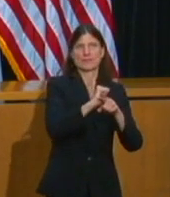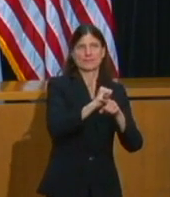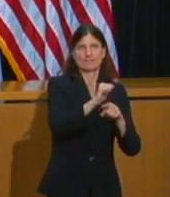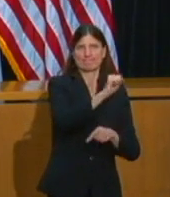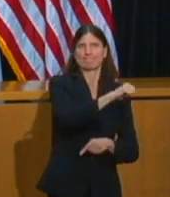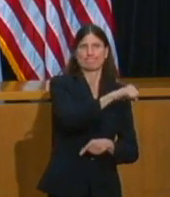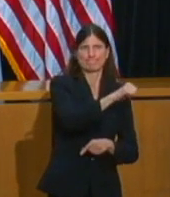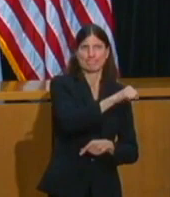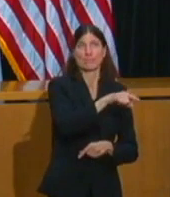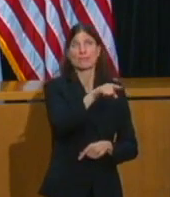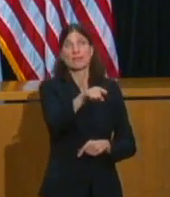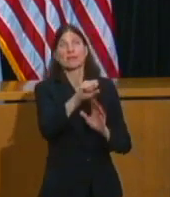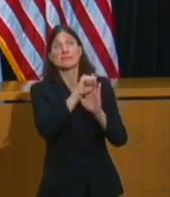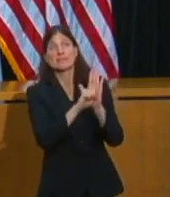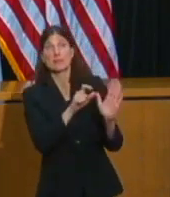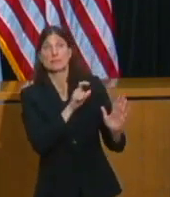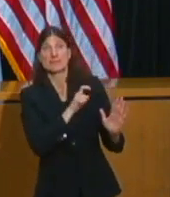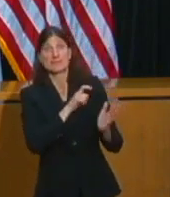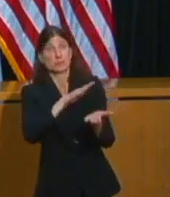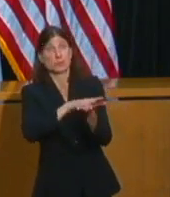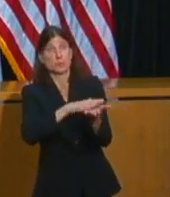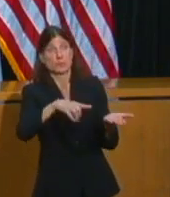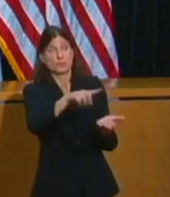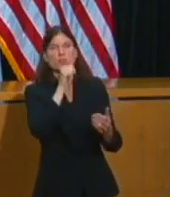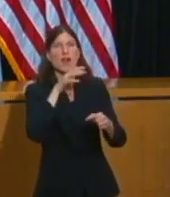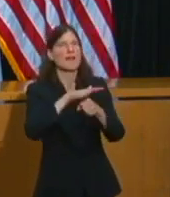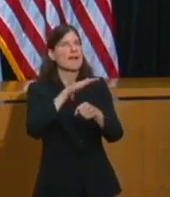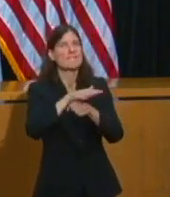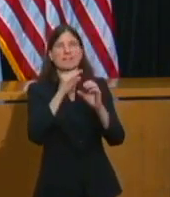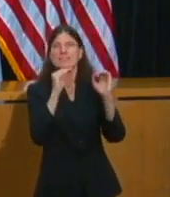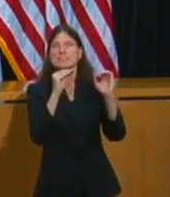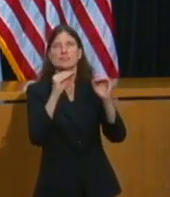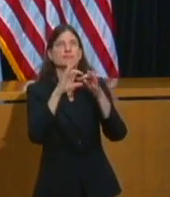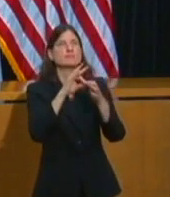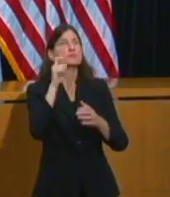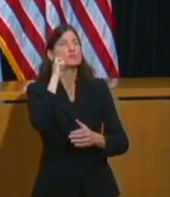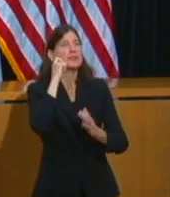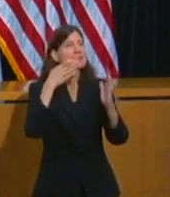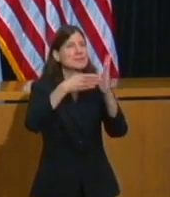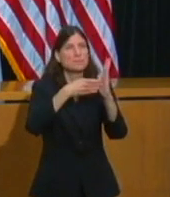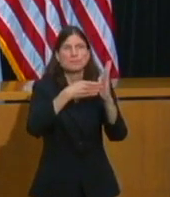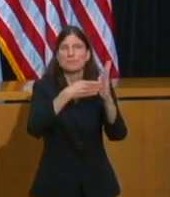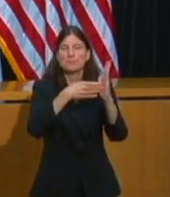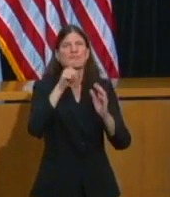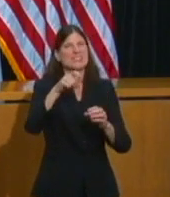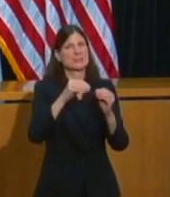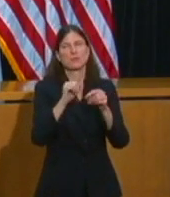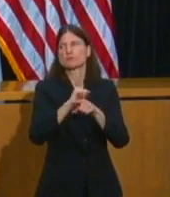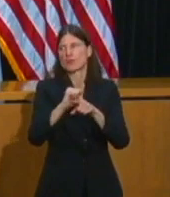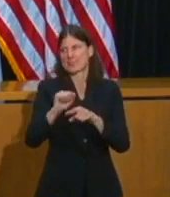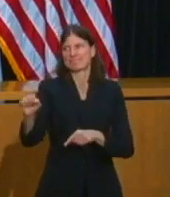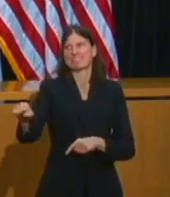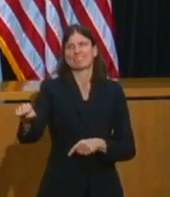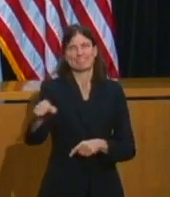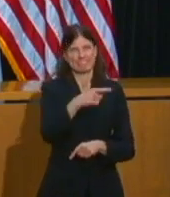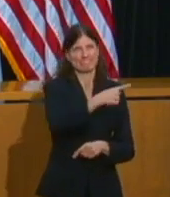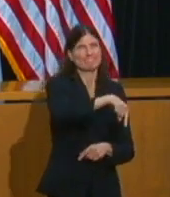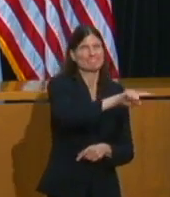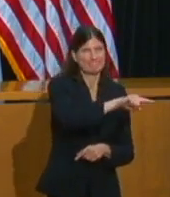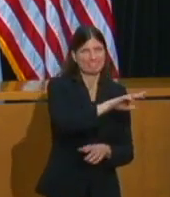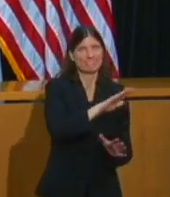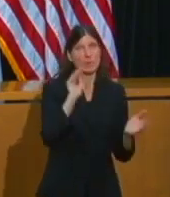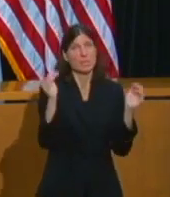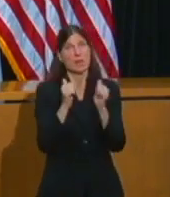at the state police. There's also been a fairly significant expanse of de-escalation, cultural